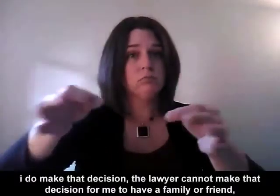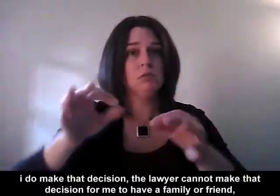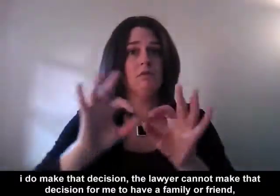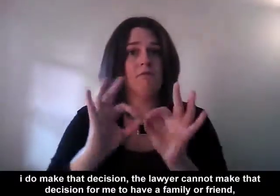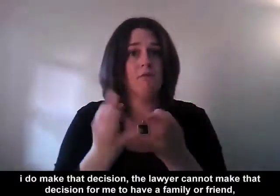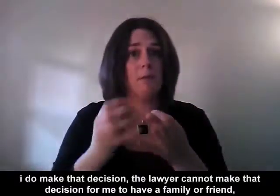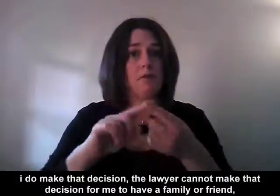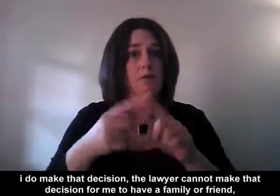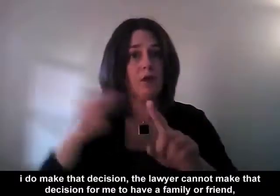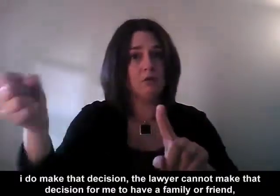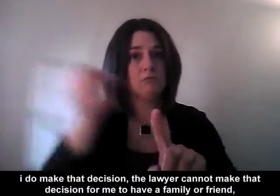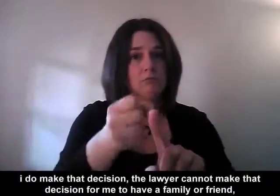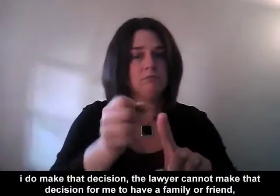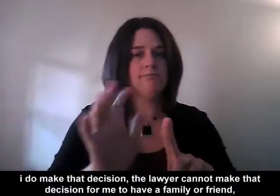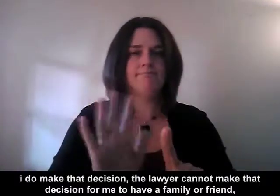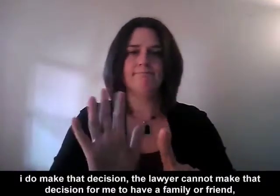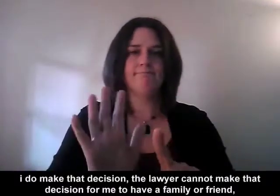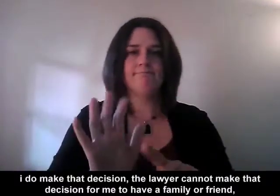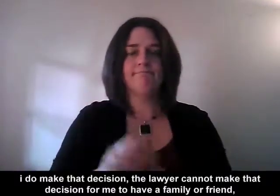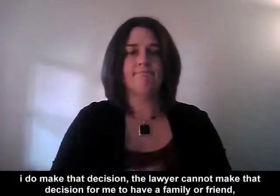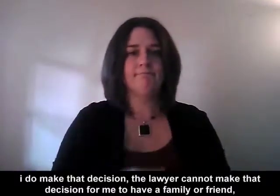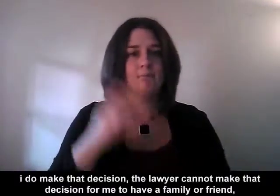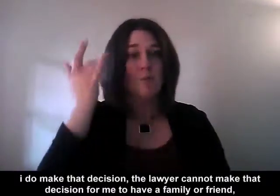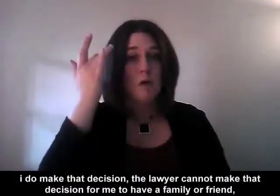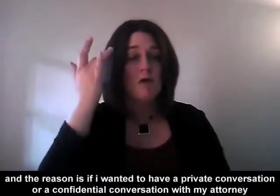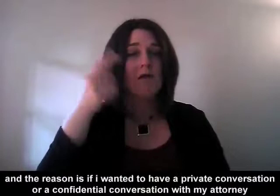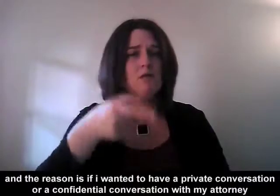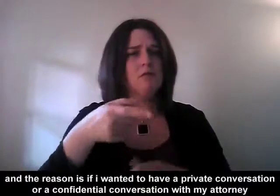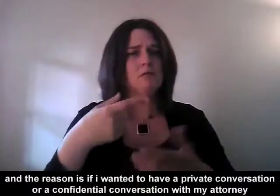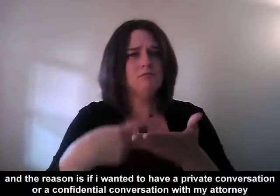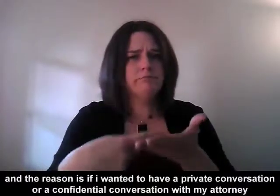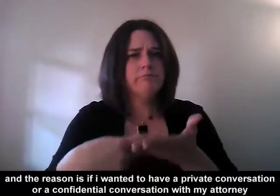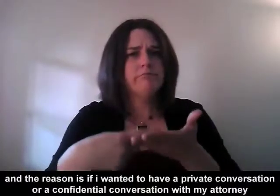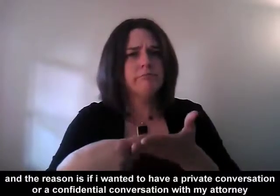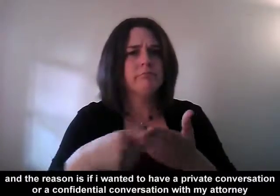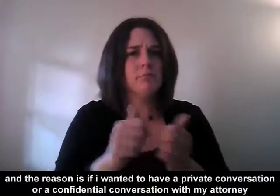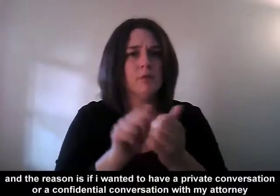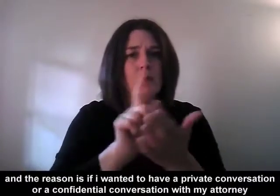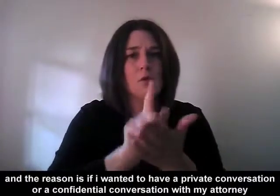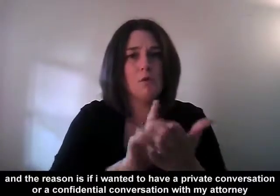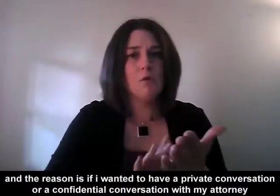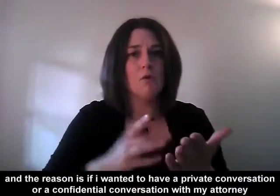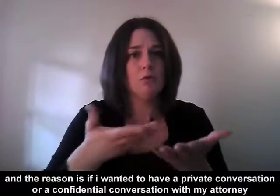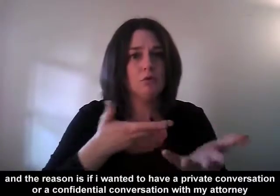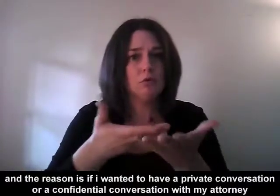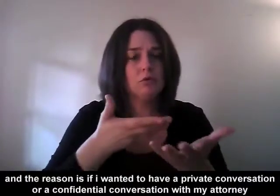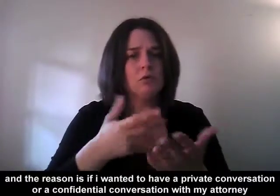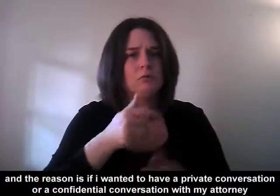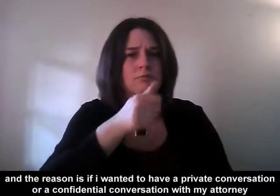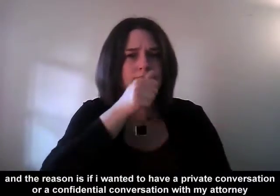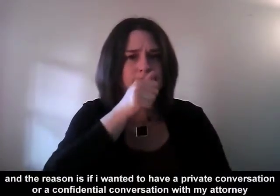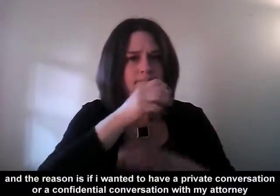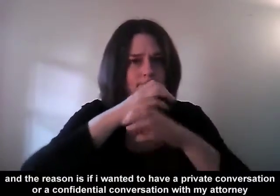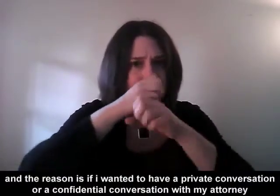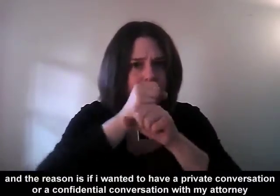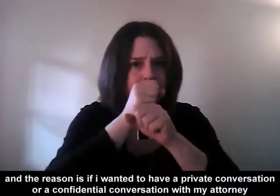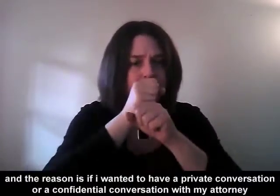decision for me to have a family or friend. And the reason is that if I want to have a private conversation or a